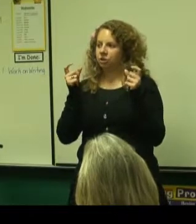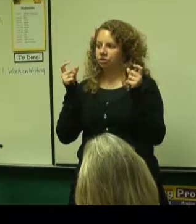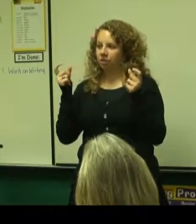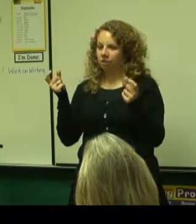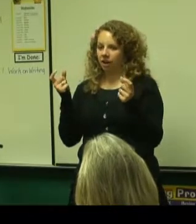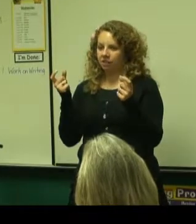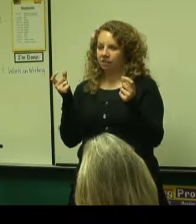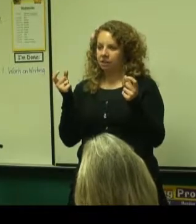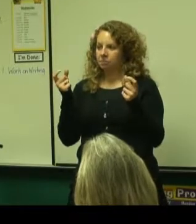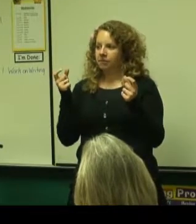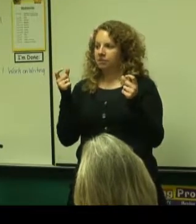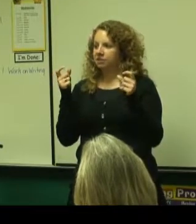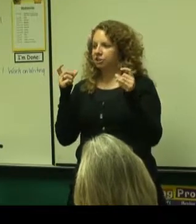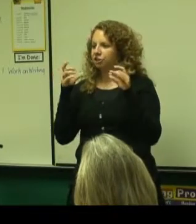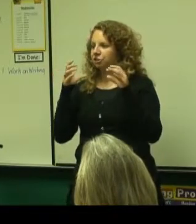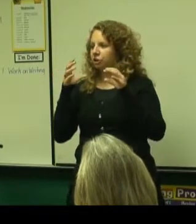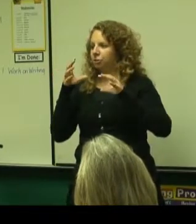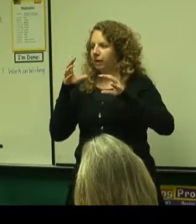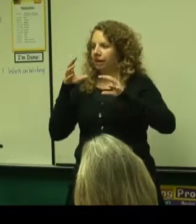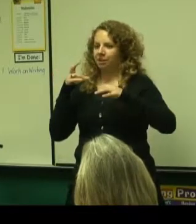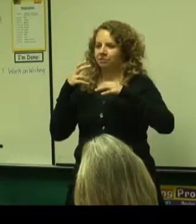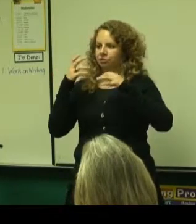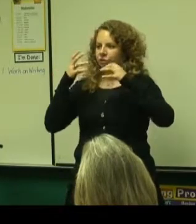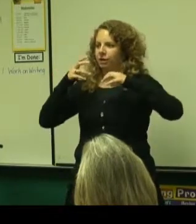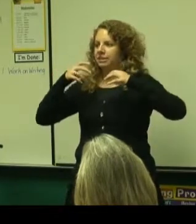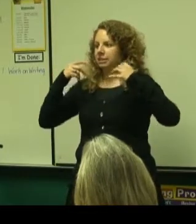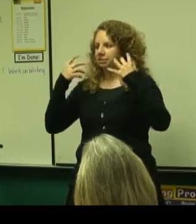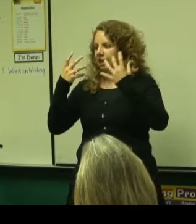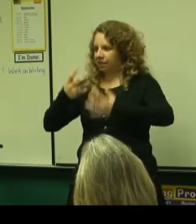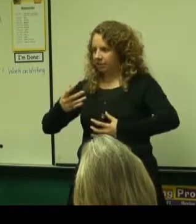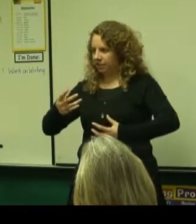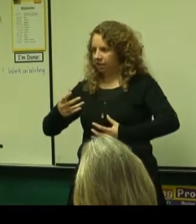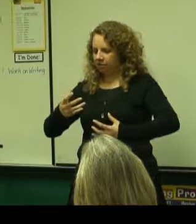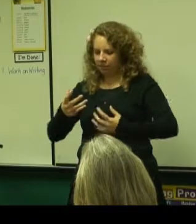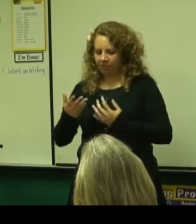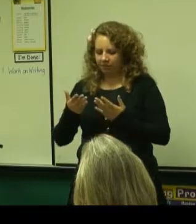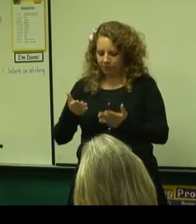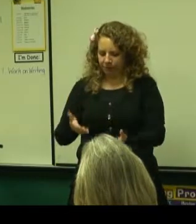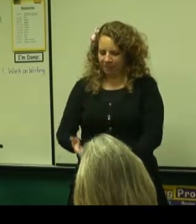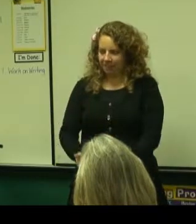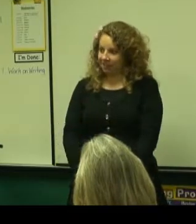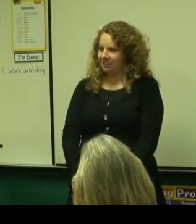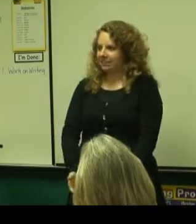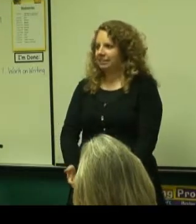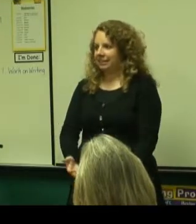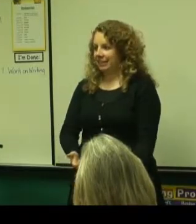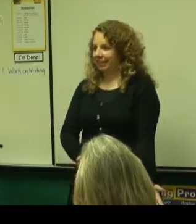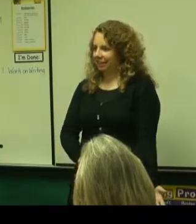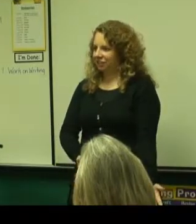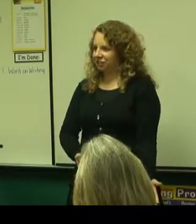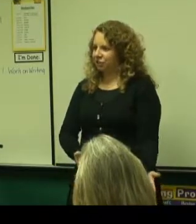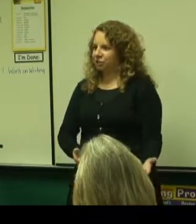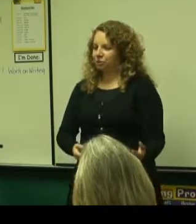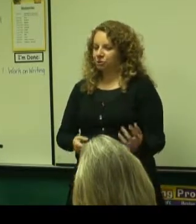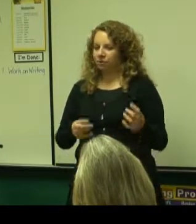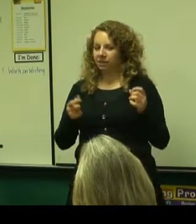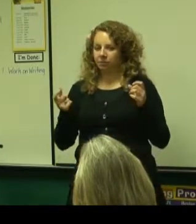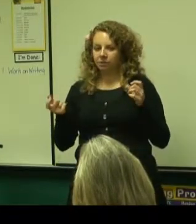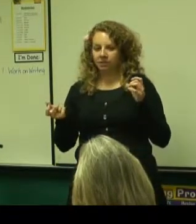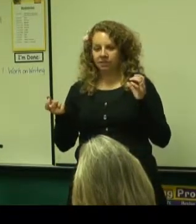called a gloss. Because there is no way to write down ASL. If we write it down, it's in English. So the way that we do it is